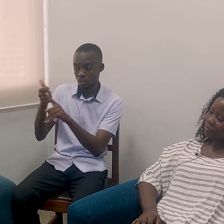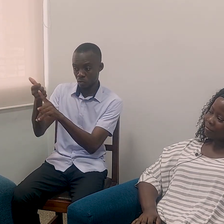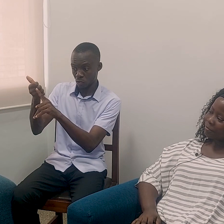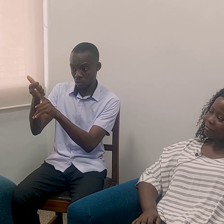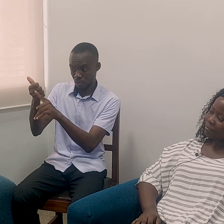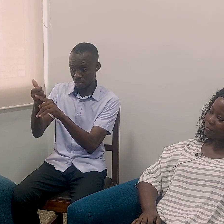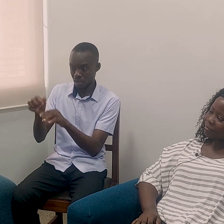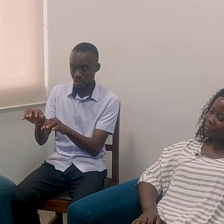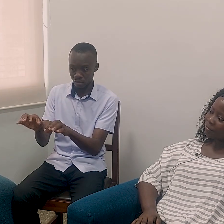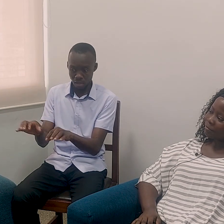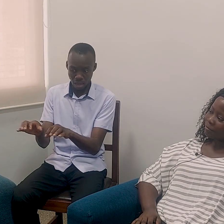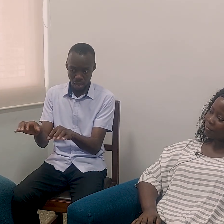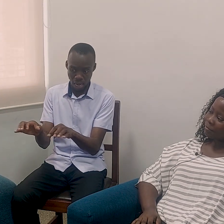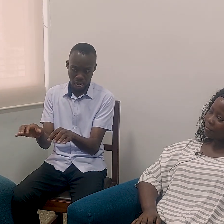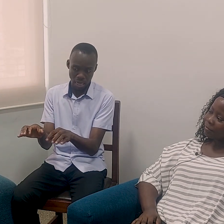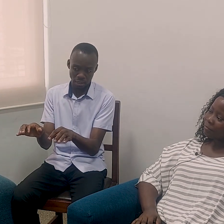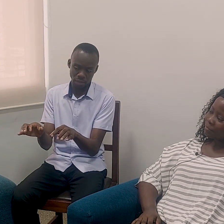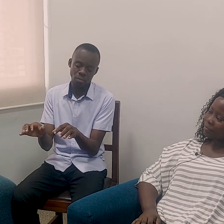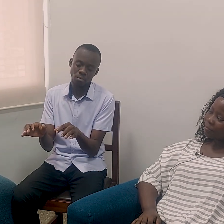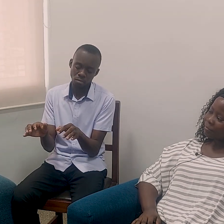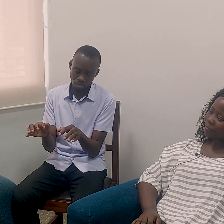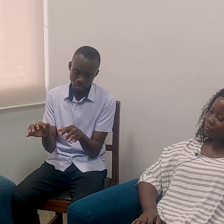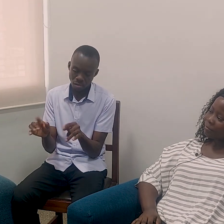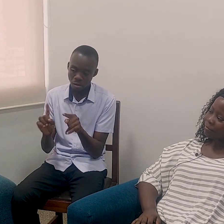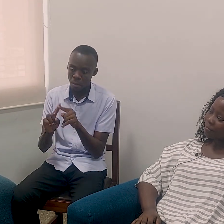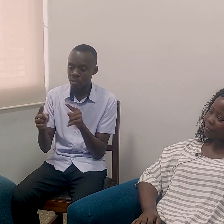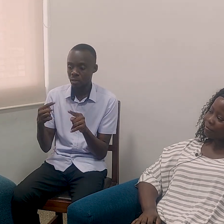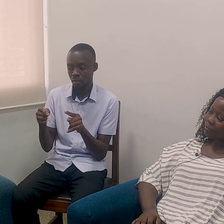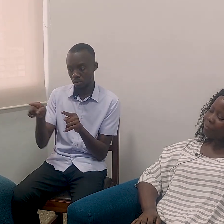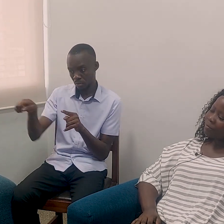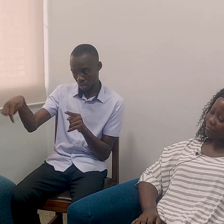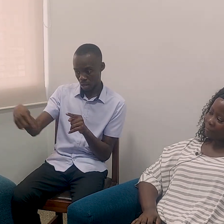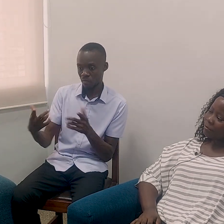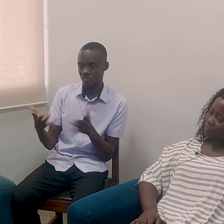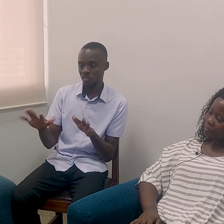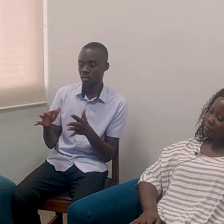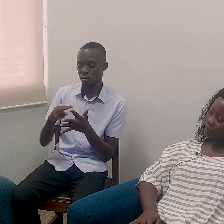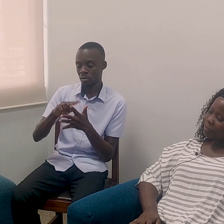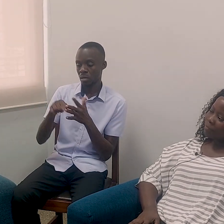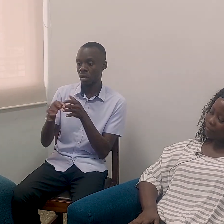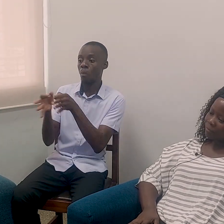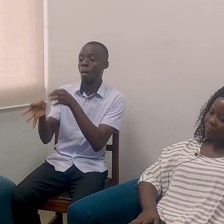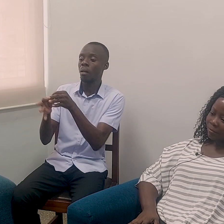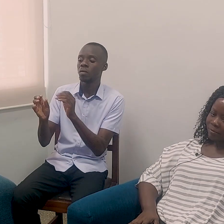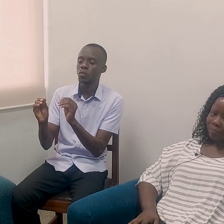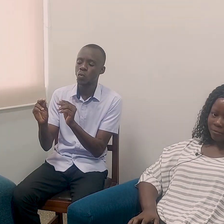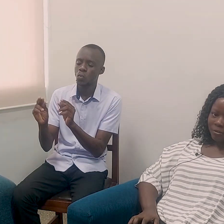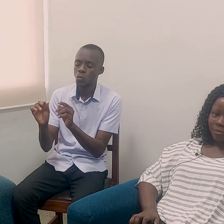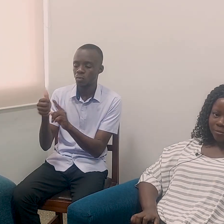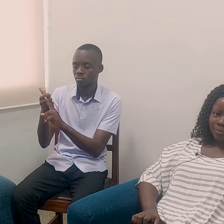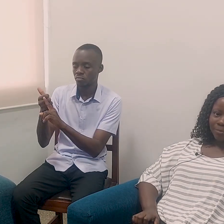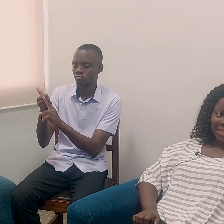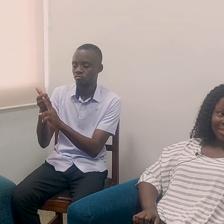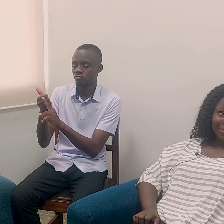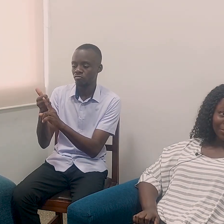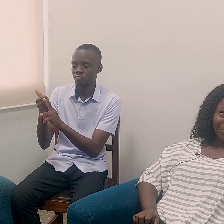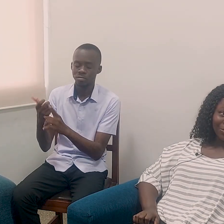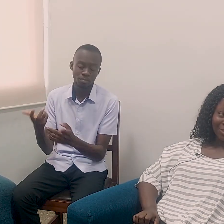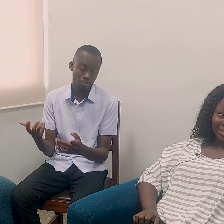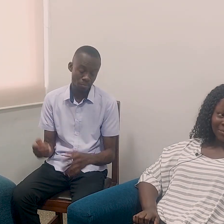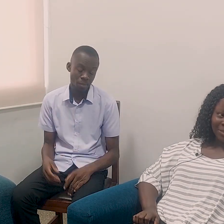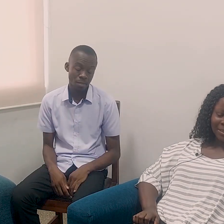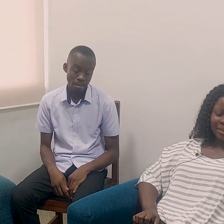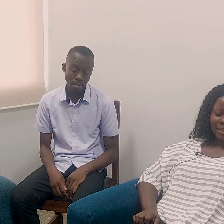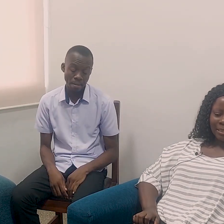give, not necessarily that you come and I'll tell you what to do. Yeah. Okay, thank you. I just want